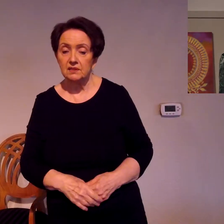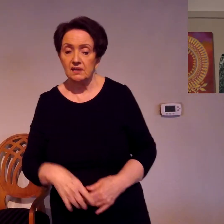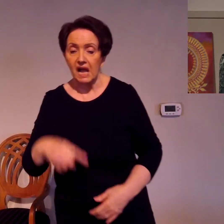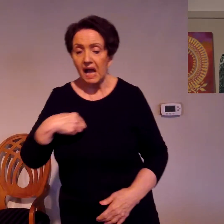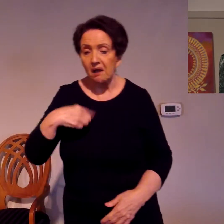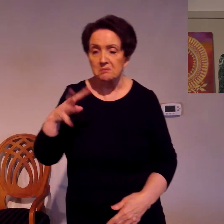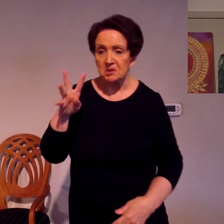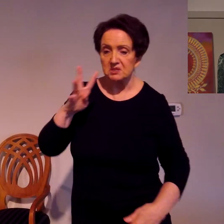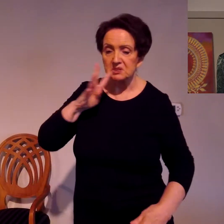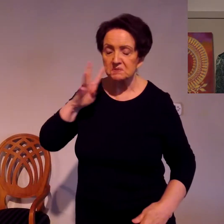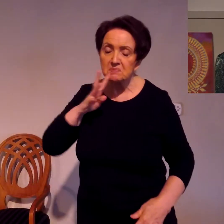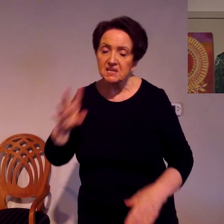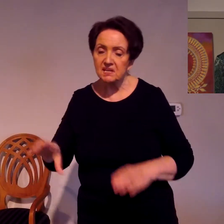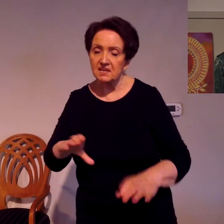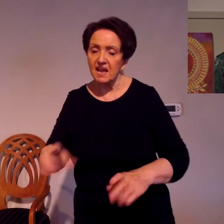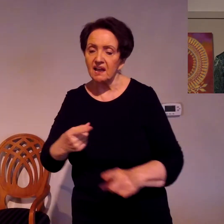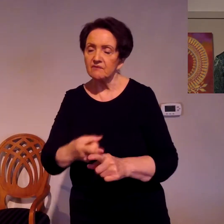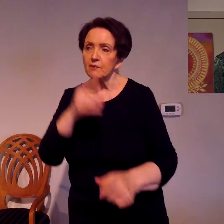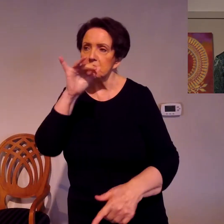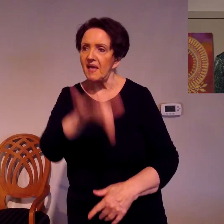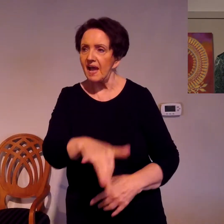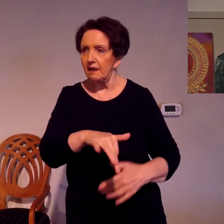and act out of that.